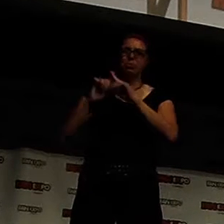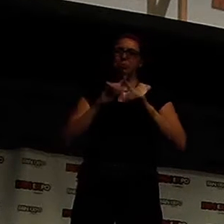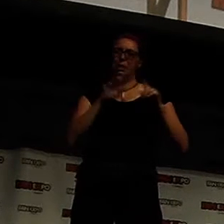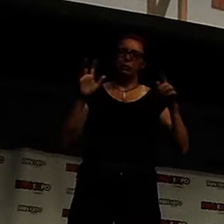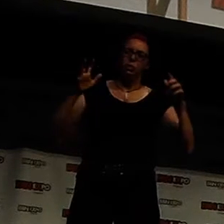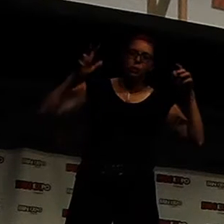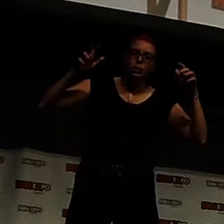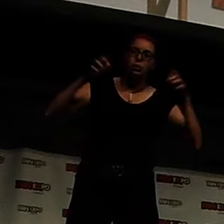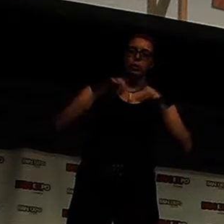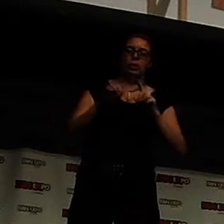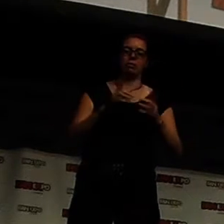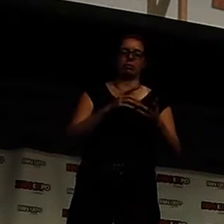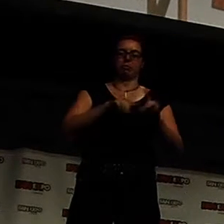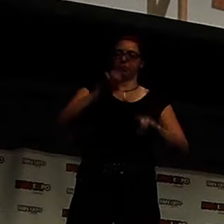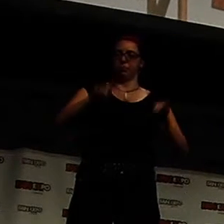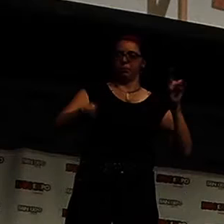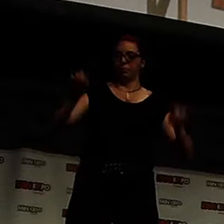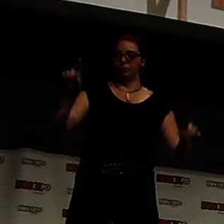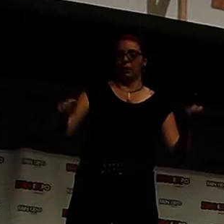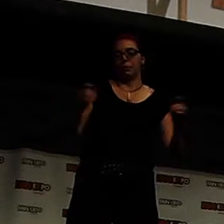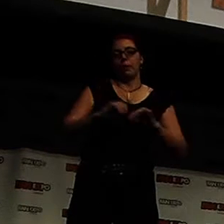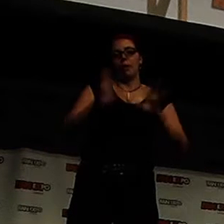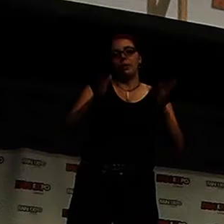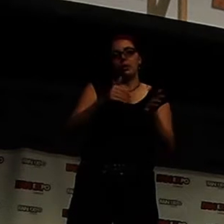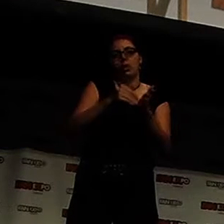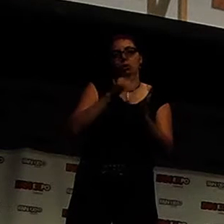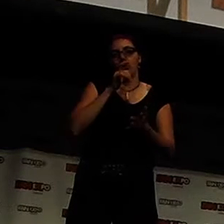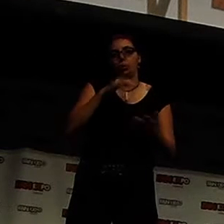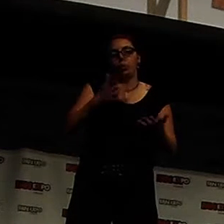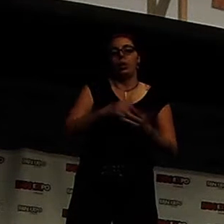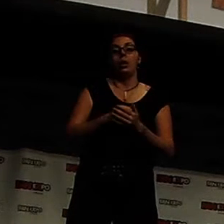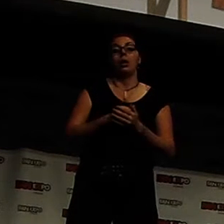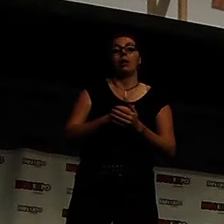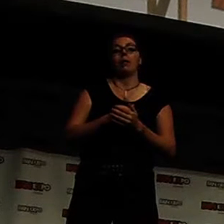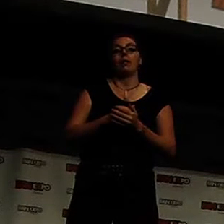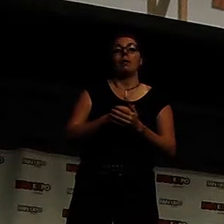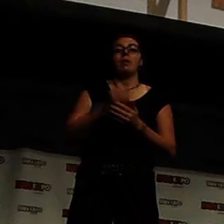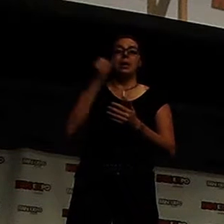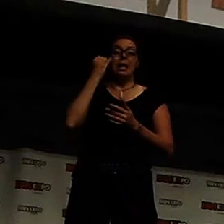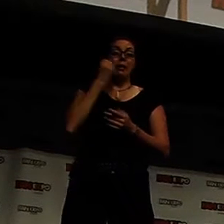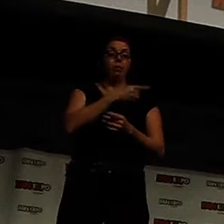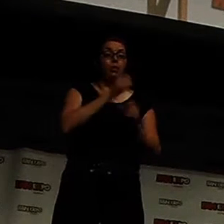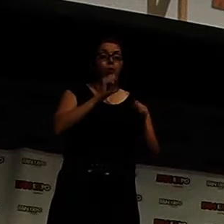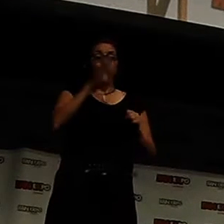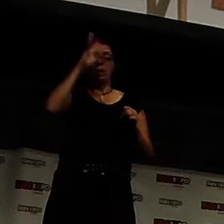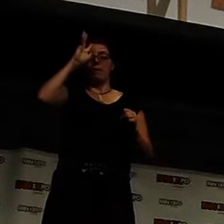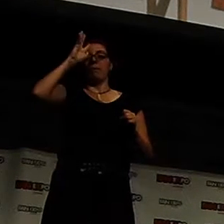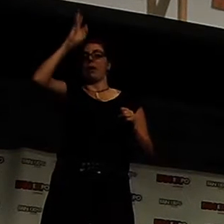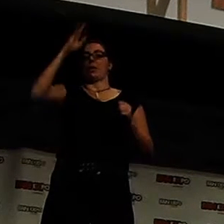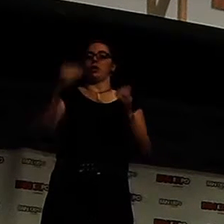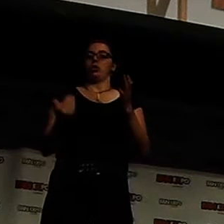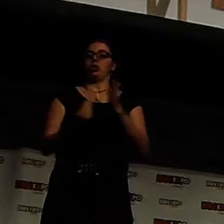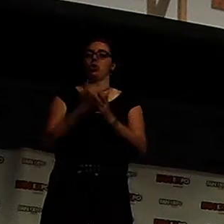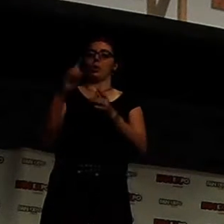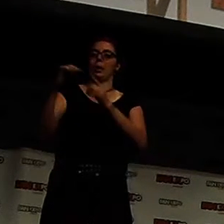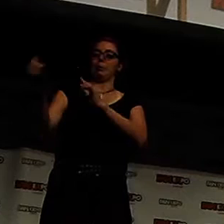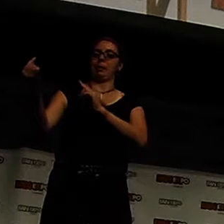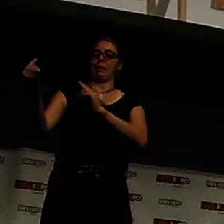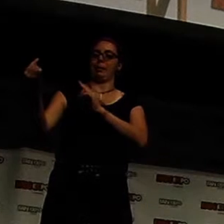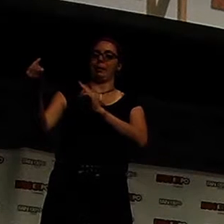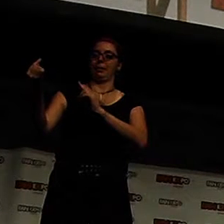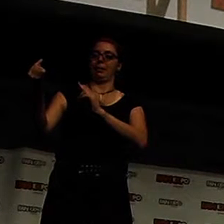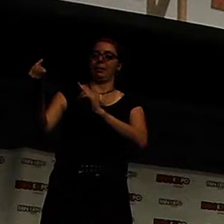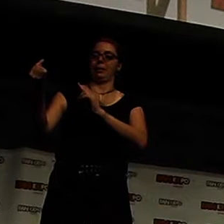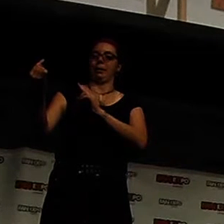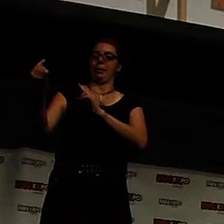but if you had to come up with a enemy, almost, for you and the Doctor to face in a different episode, what would you give